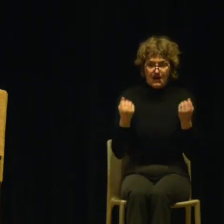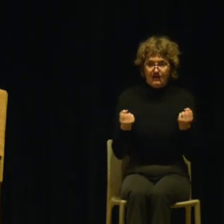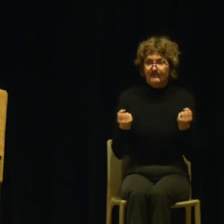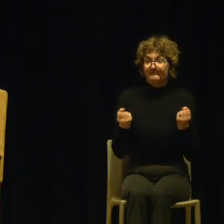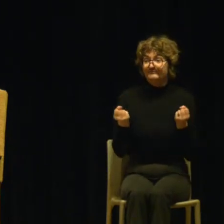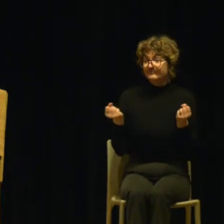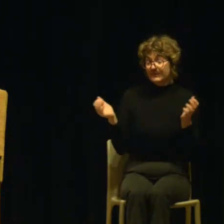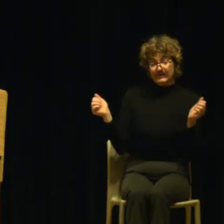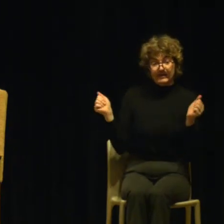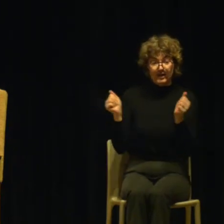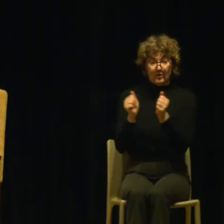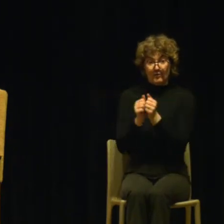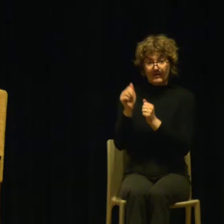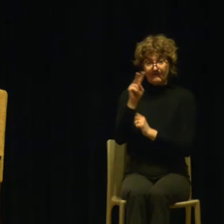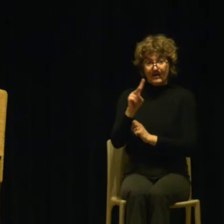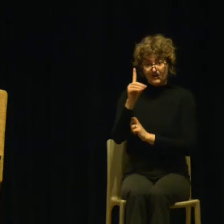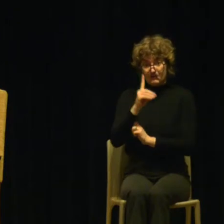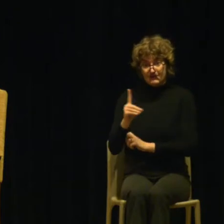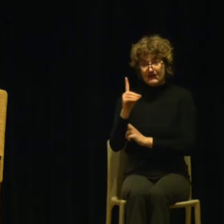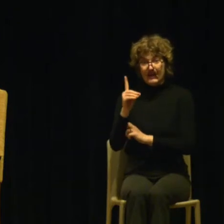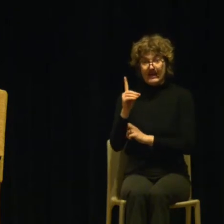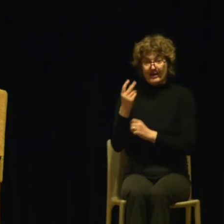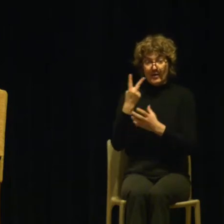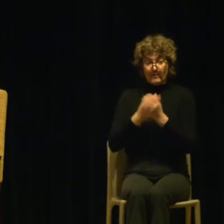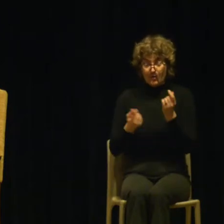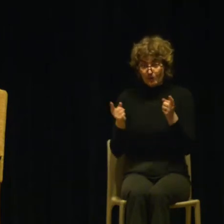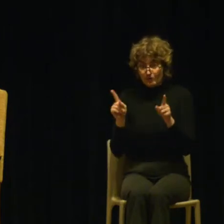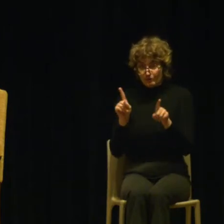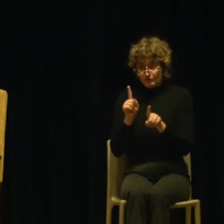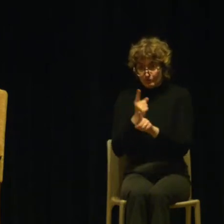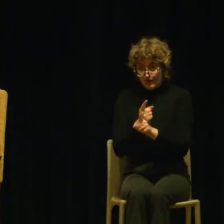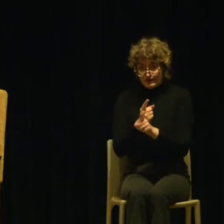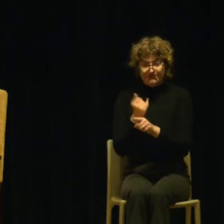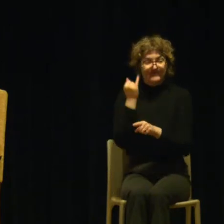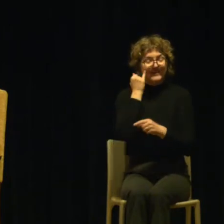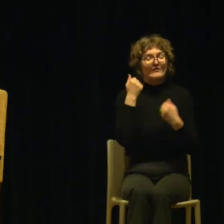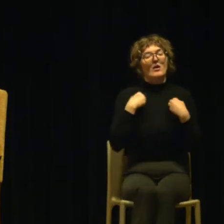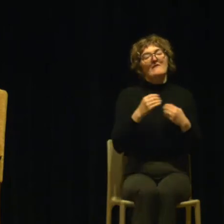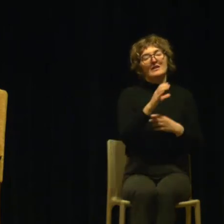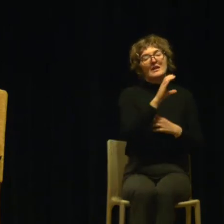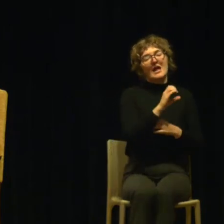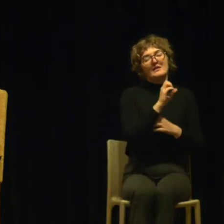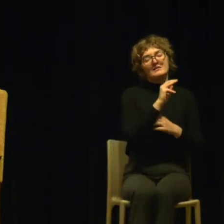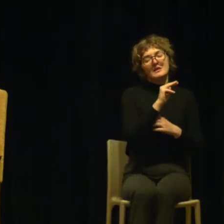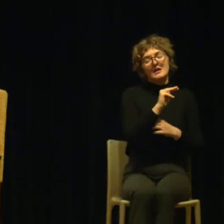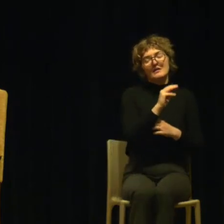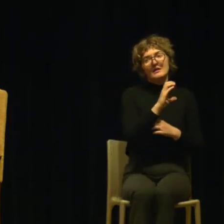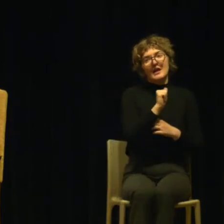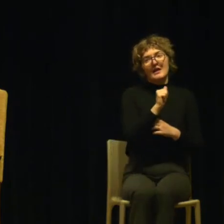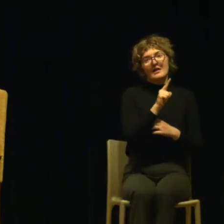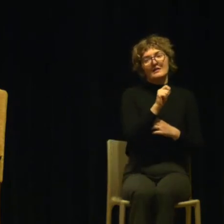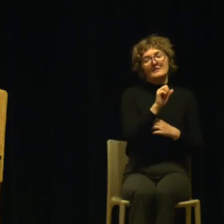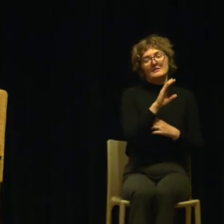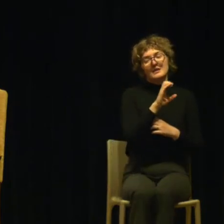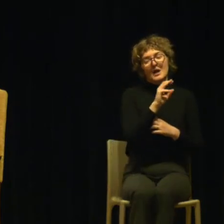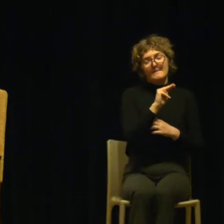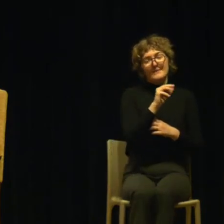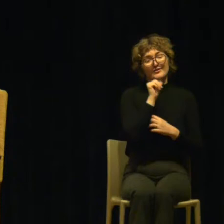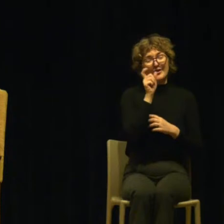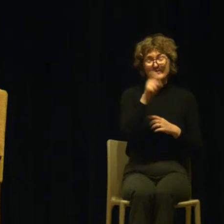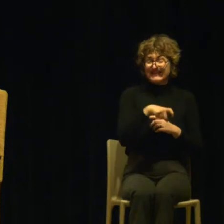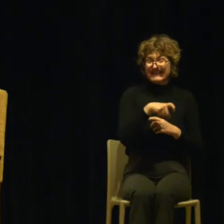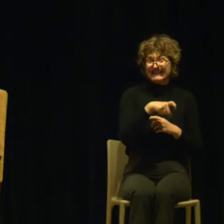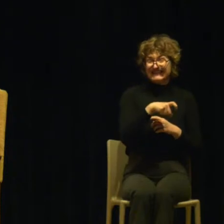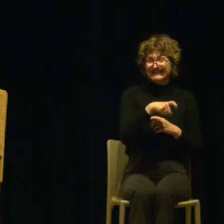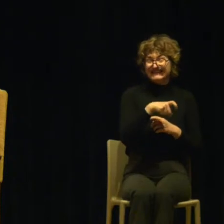vitamin D. So you take vitamin D alone, or you have to take the two together, right? If you get good calcium in your diet, you don't need a supplement.